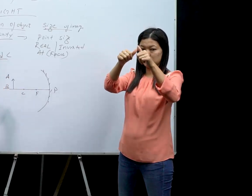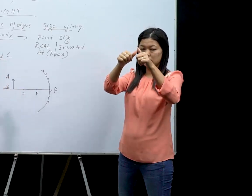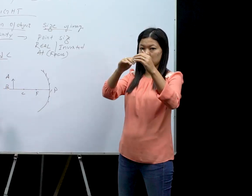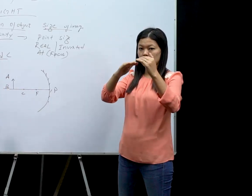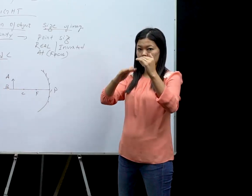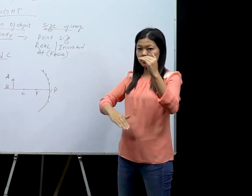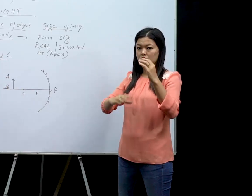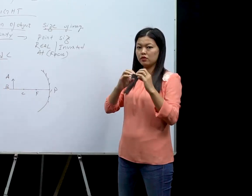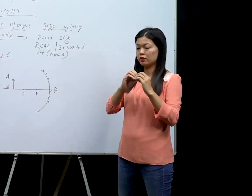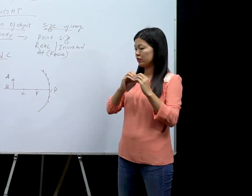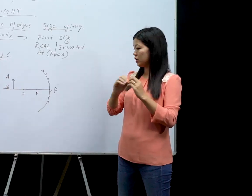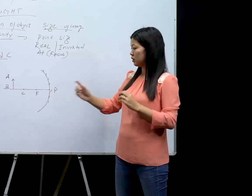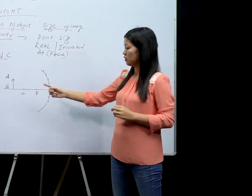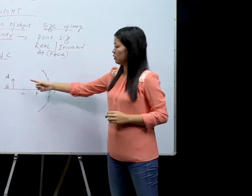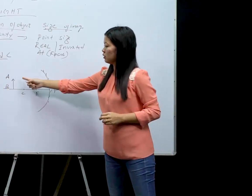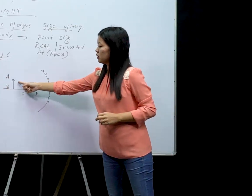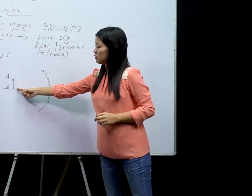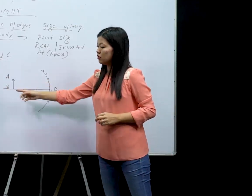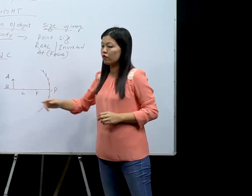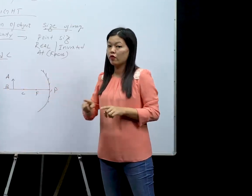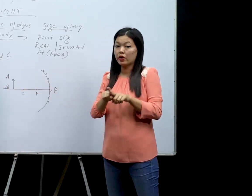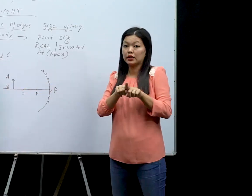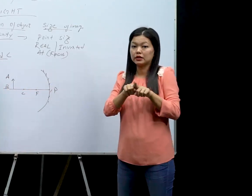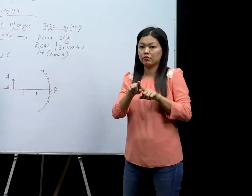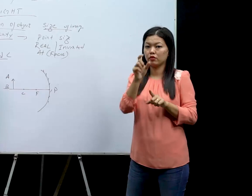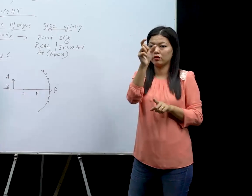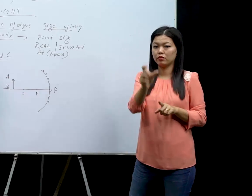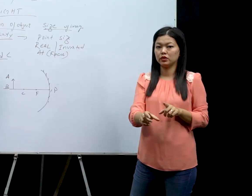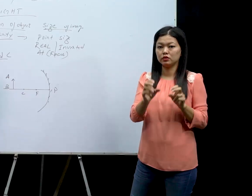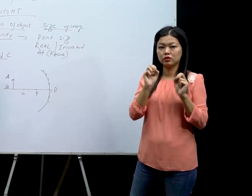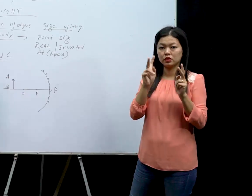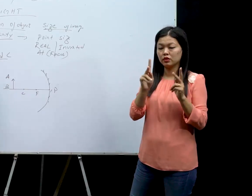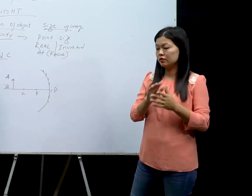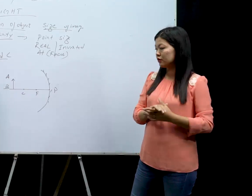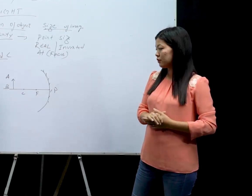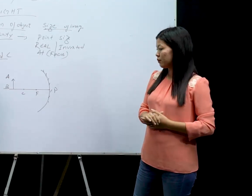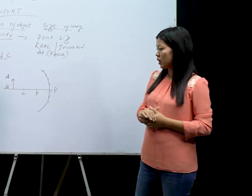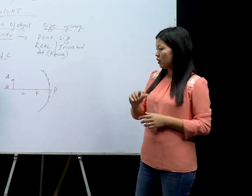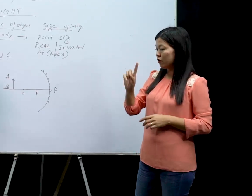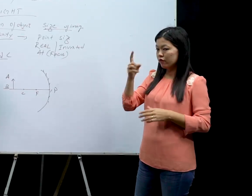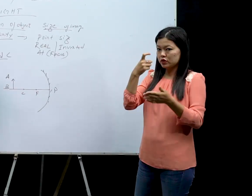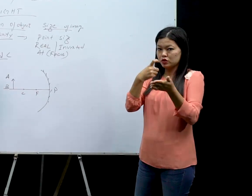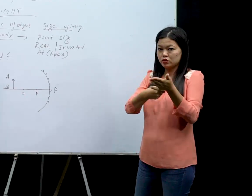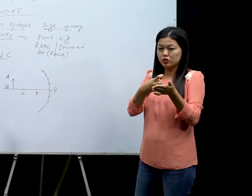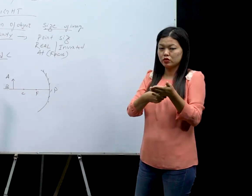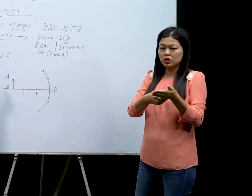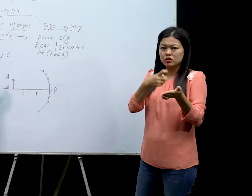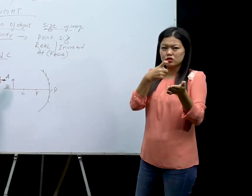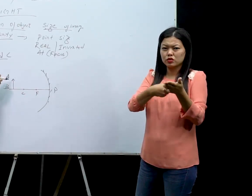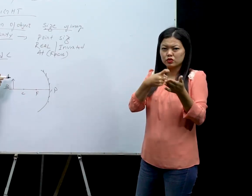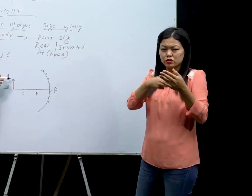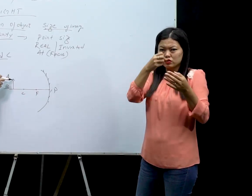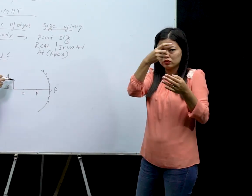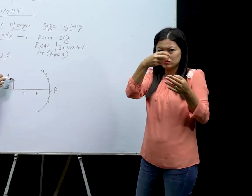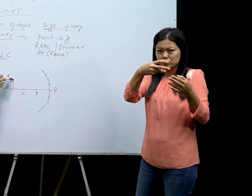tail part is the B. Clear? So now we will apply the rules. So let's apply the first rule. Now if a ray of